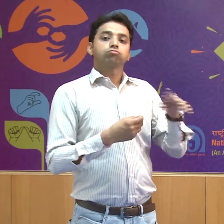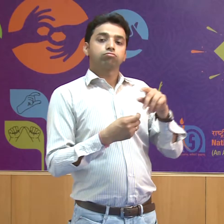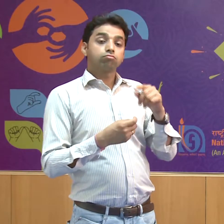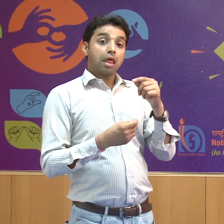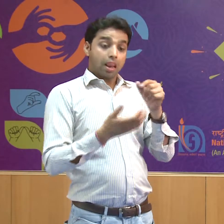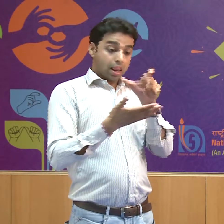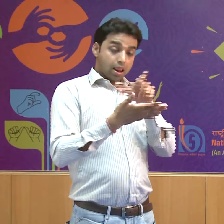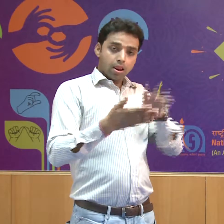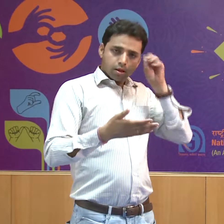literature.